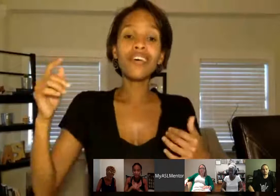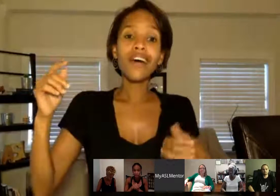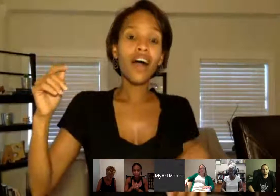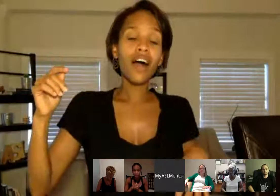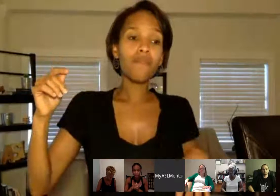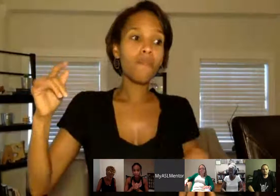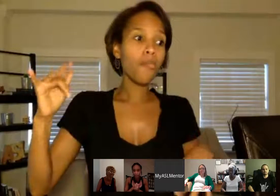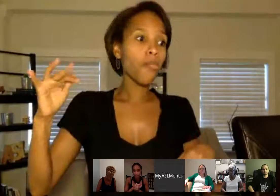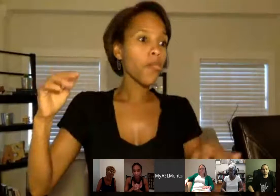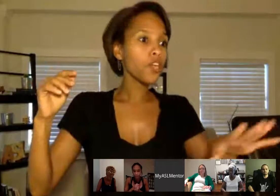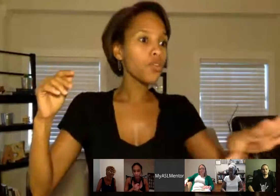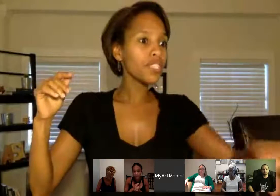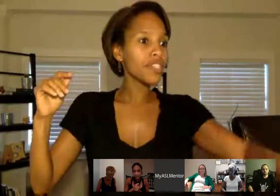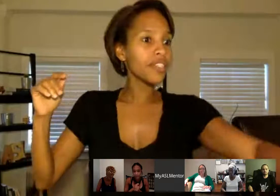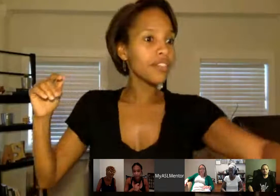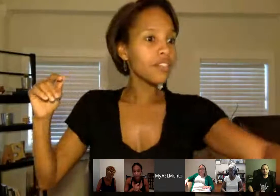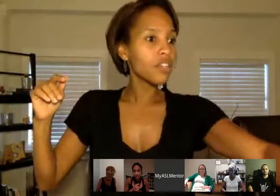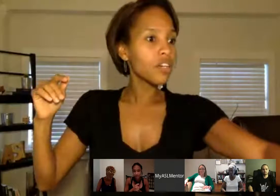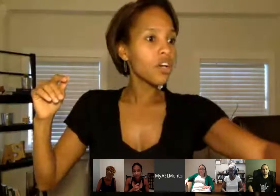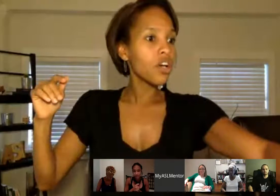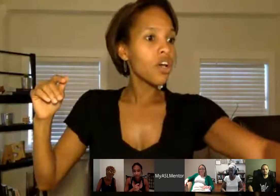did